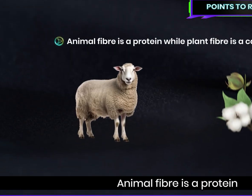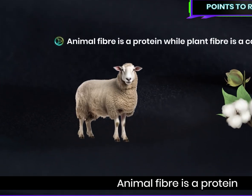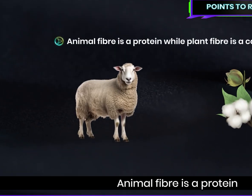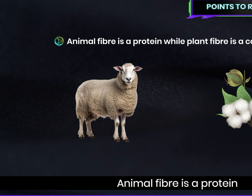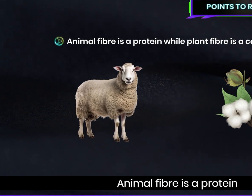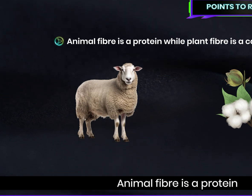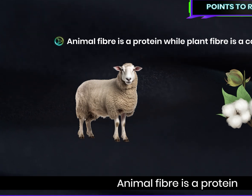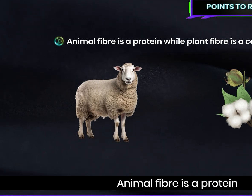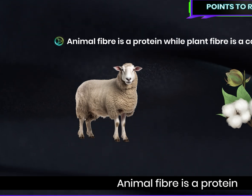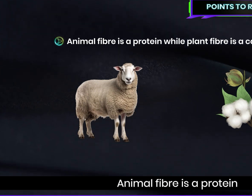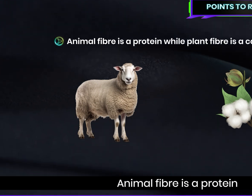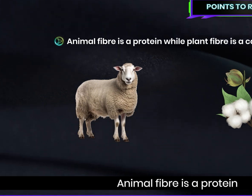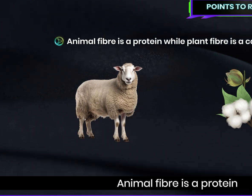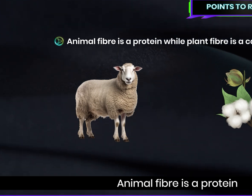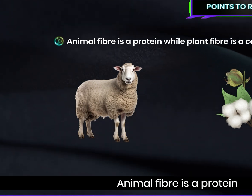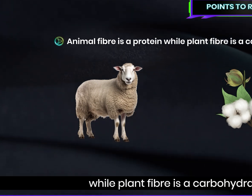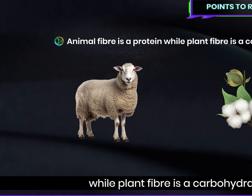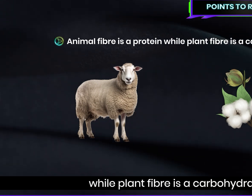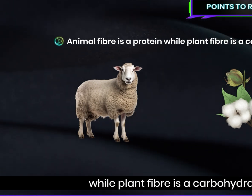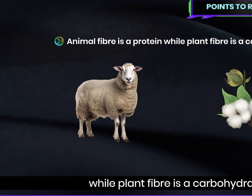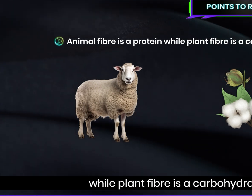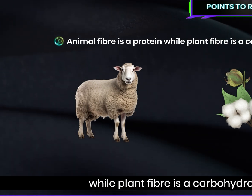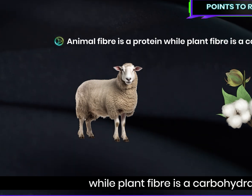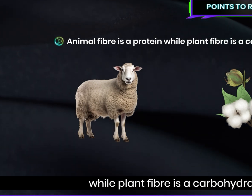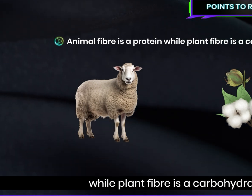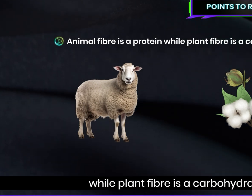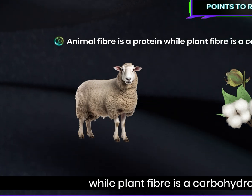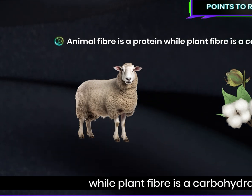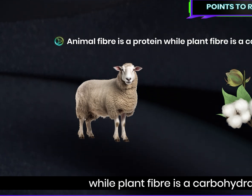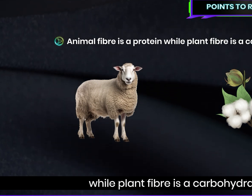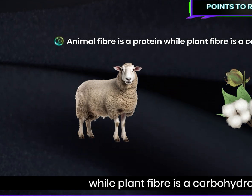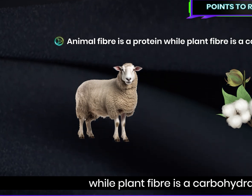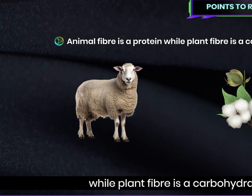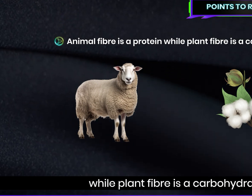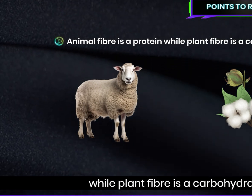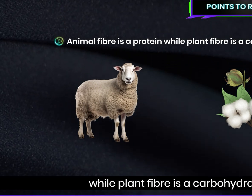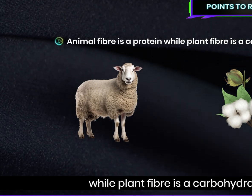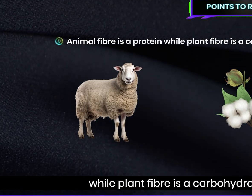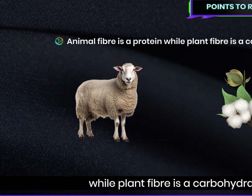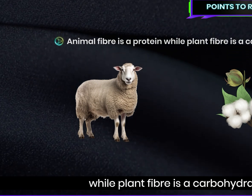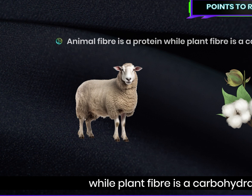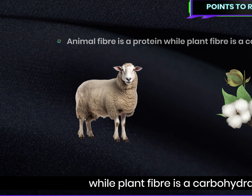Animal fiber is a protein, while plant fiber is a carbohydrate.